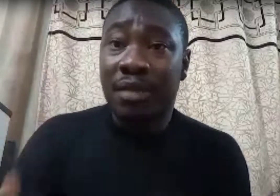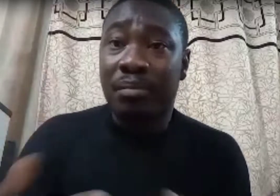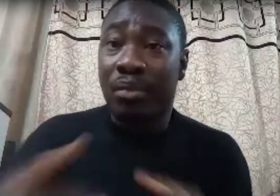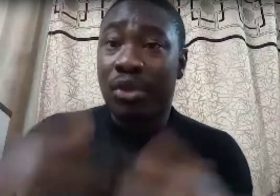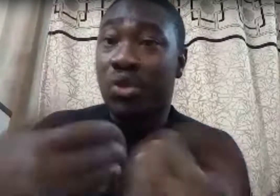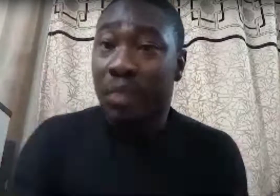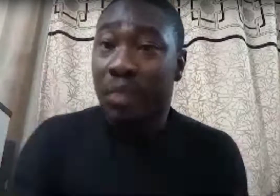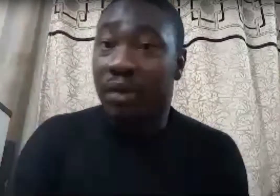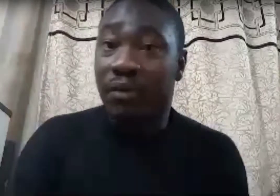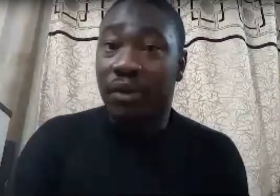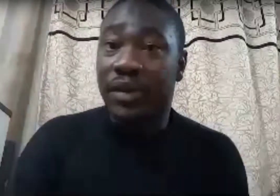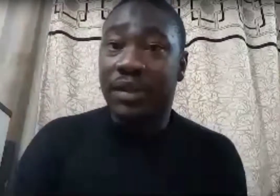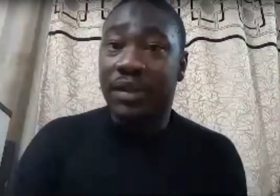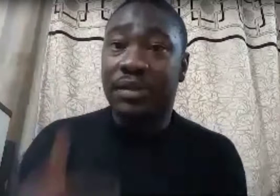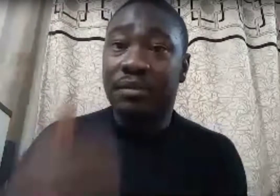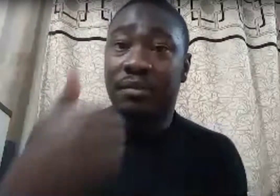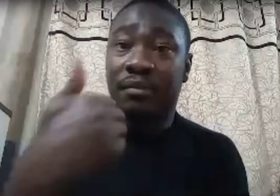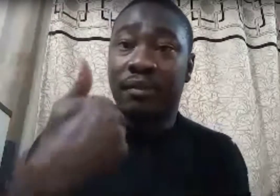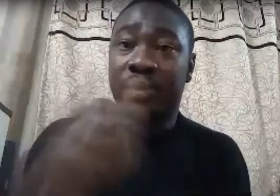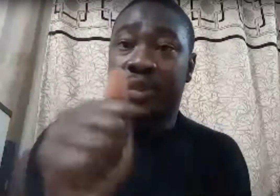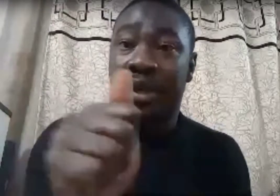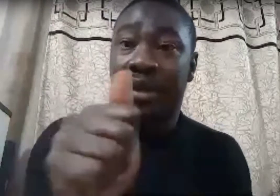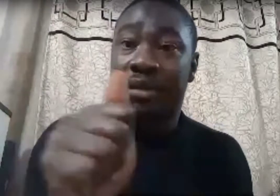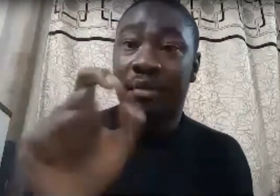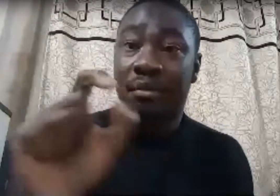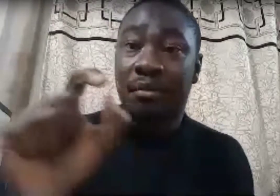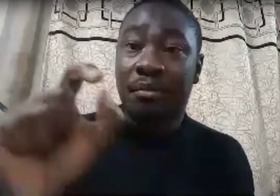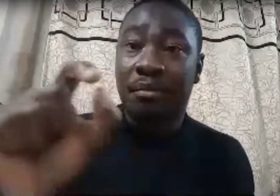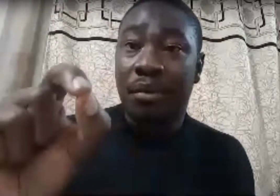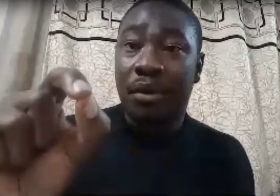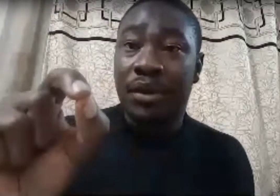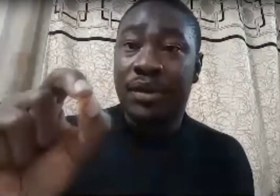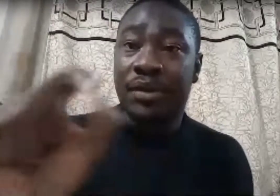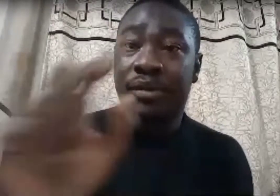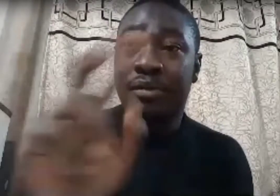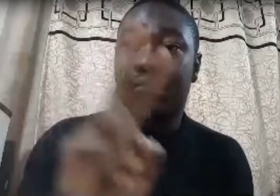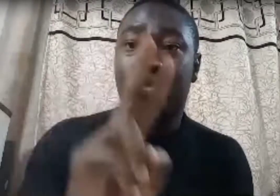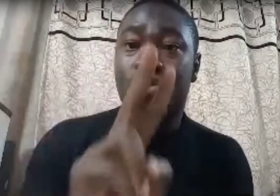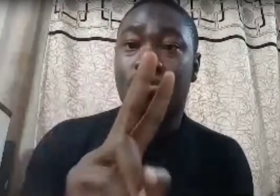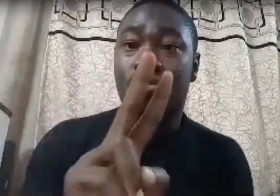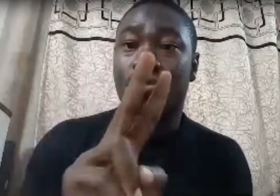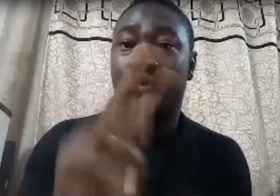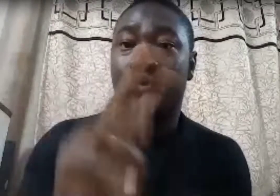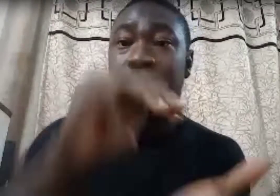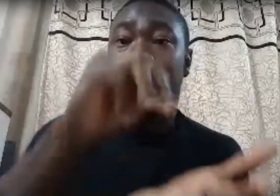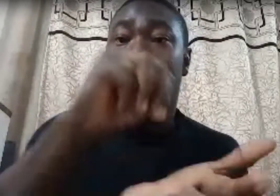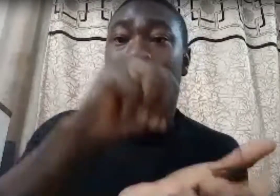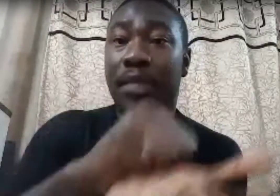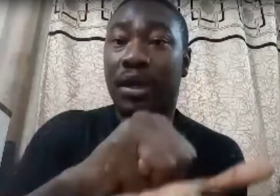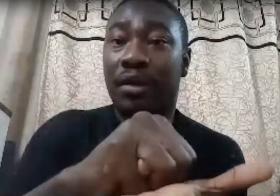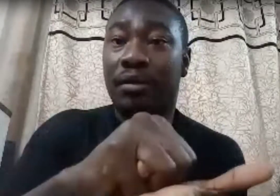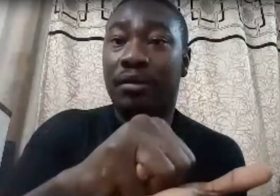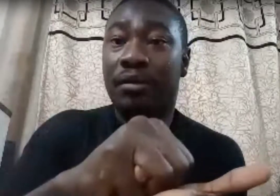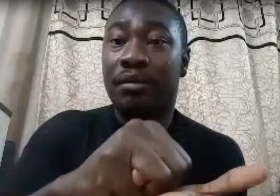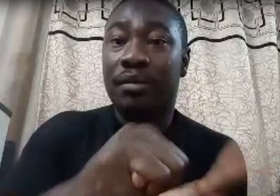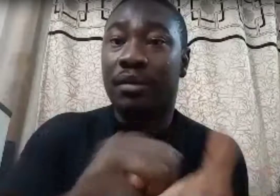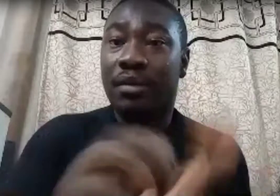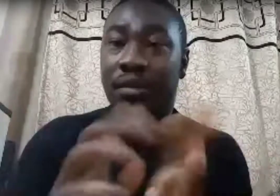10.2 million. That's just it. Okay. Hannah, have I answered your question? Please unmute